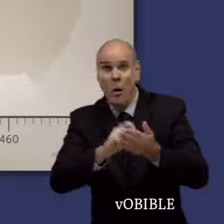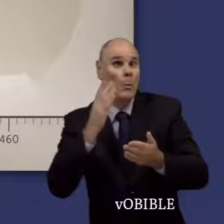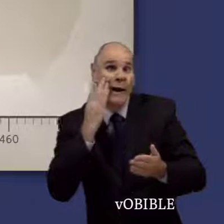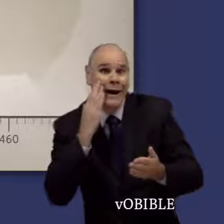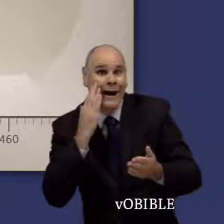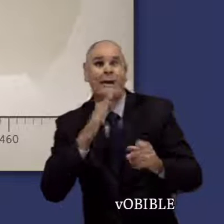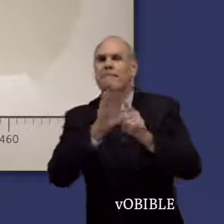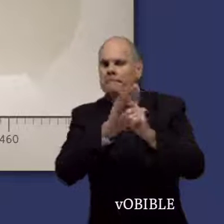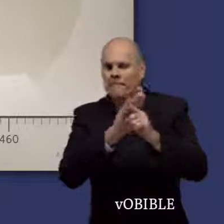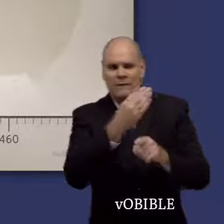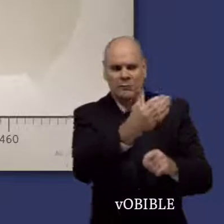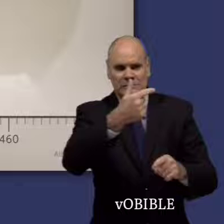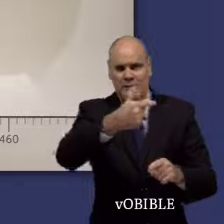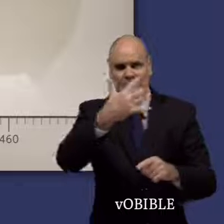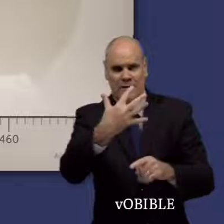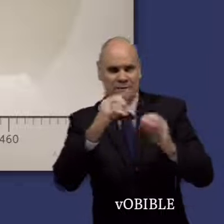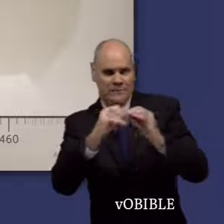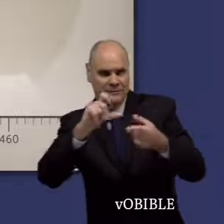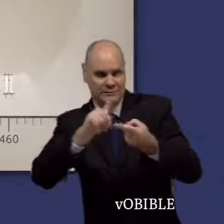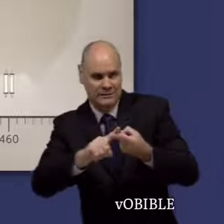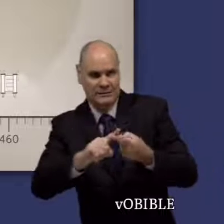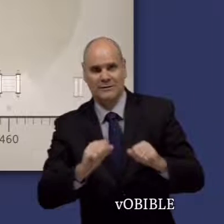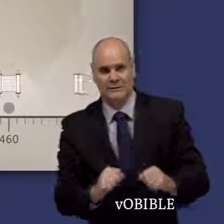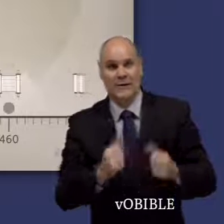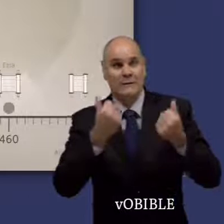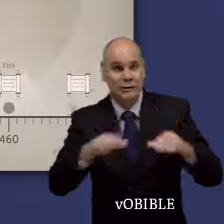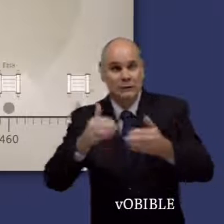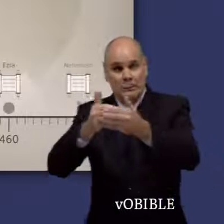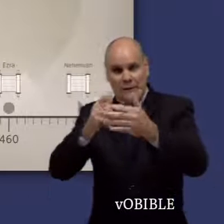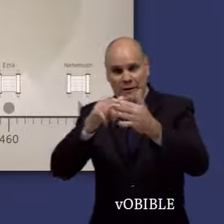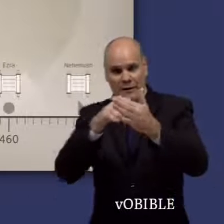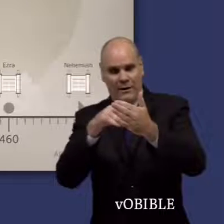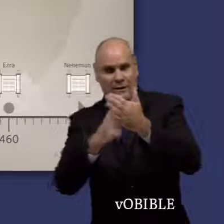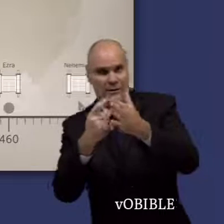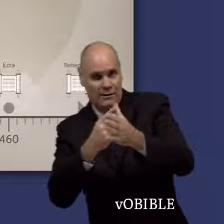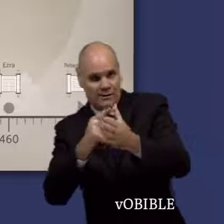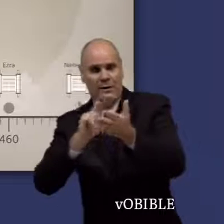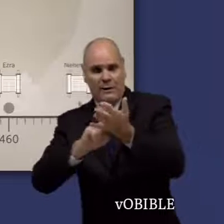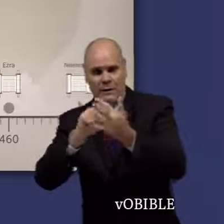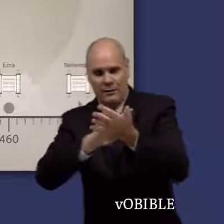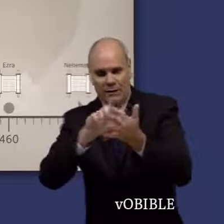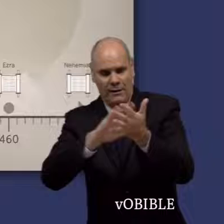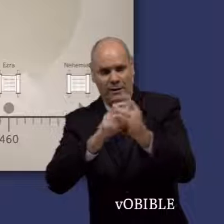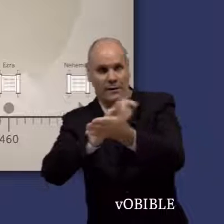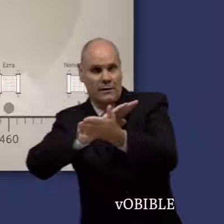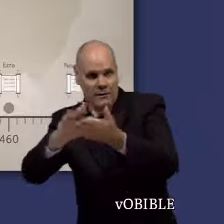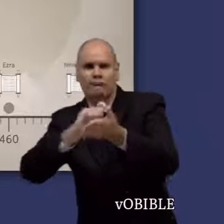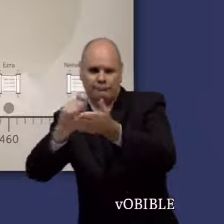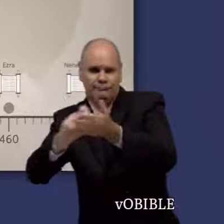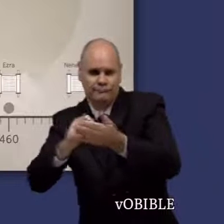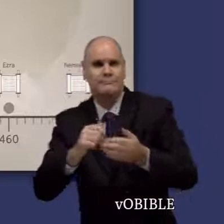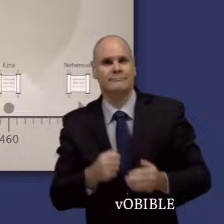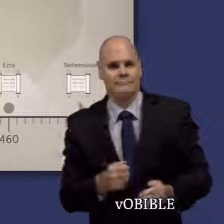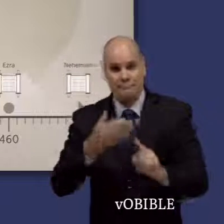It was written about 475 BCE and completed before the books of Ezra and Nehemiah were written.